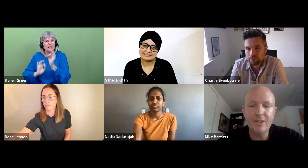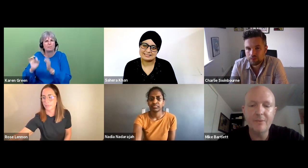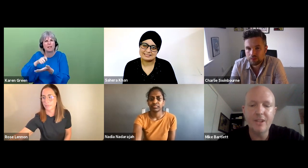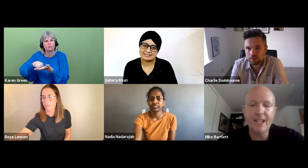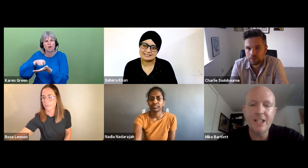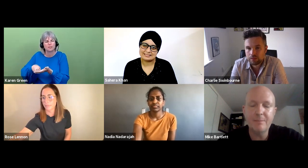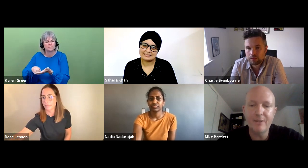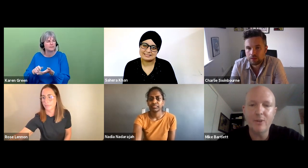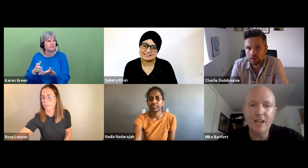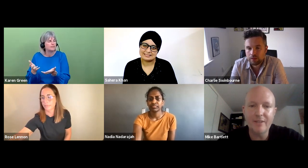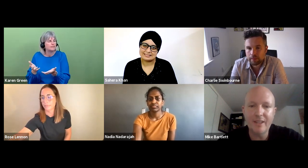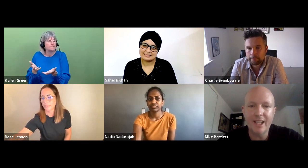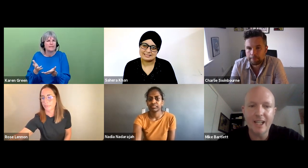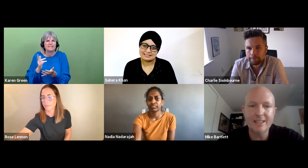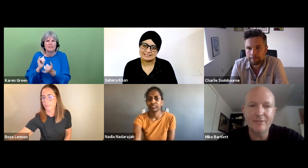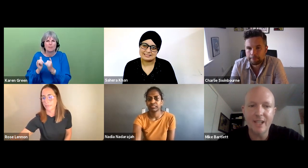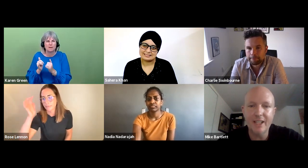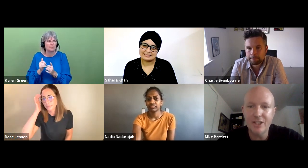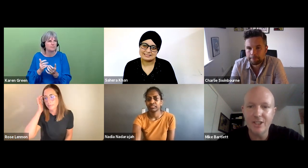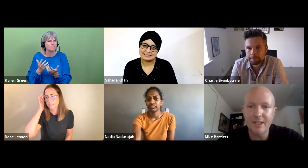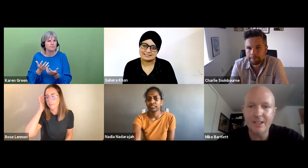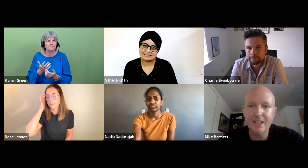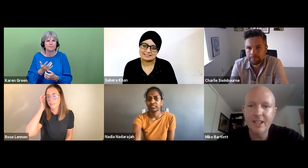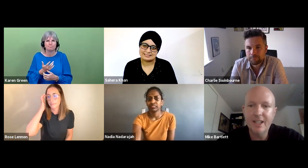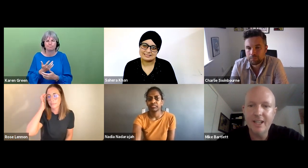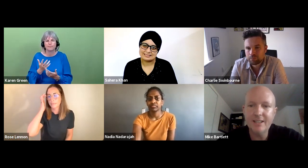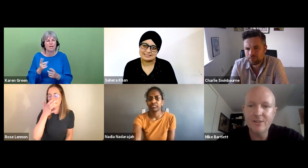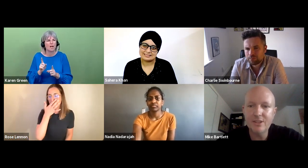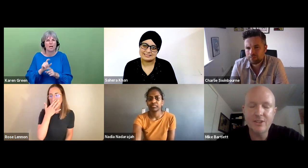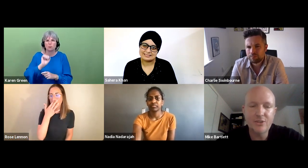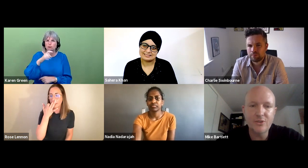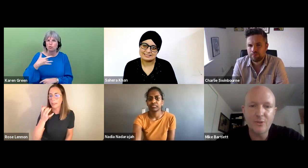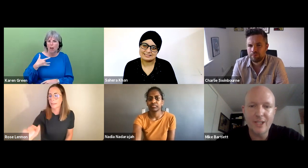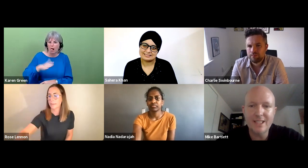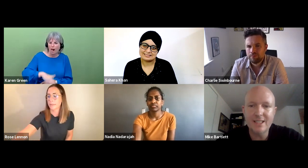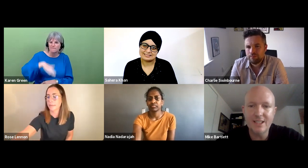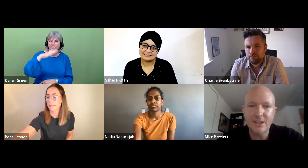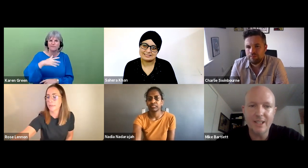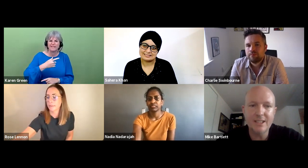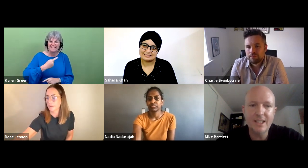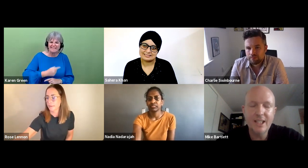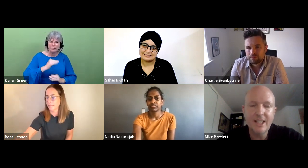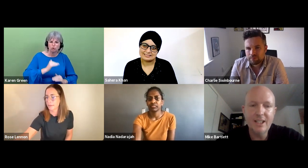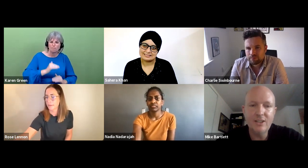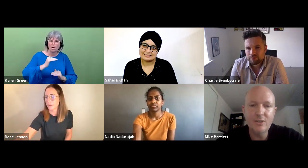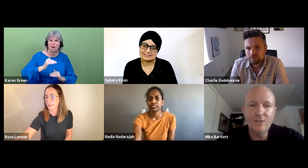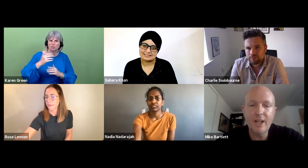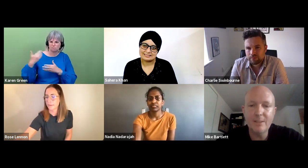sometimes that each bit of your life, I think, has a different energy to it. And as long as there's a sort of authenticity to it, you can write a play